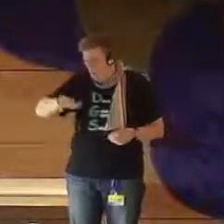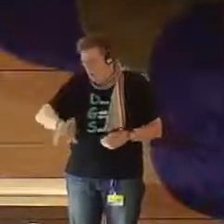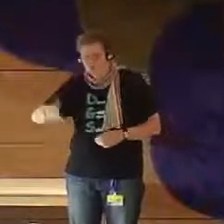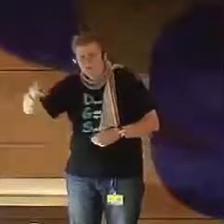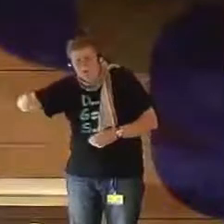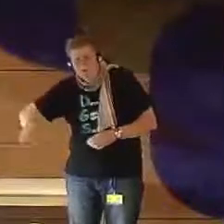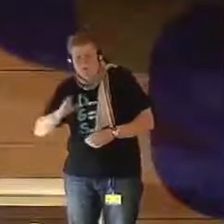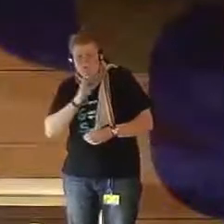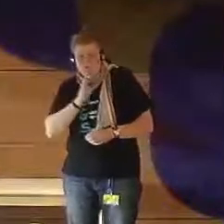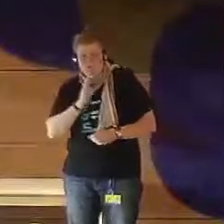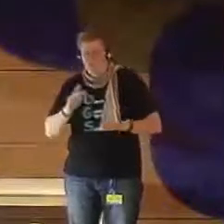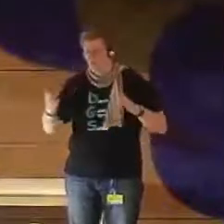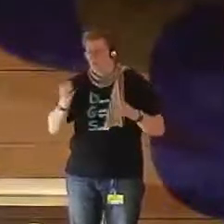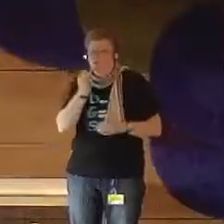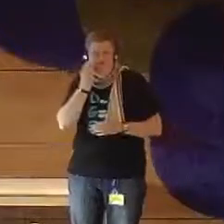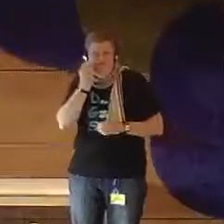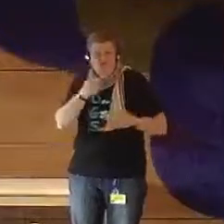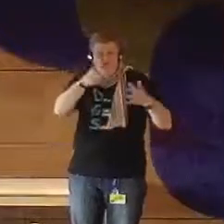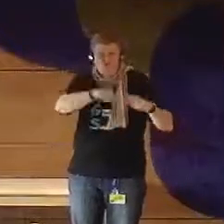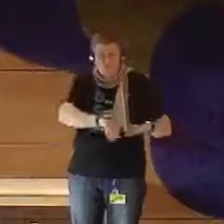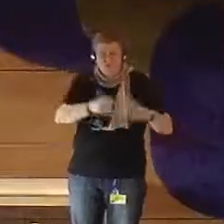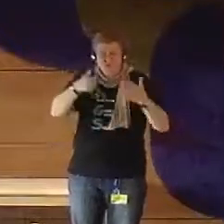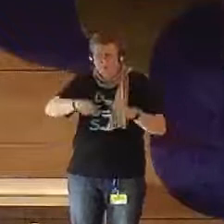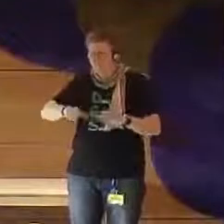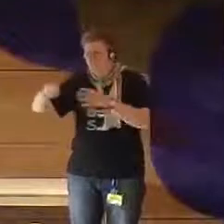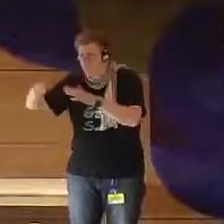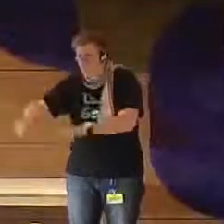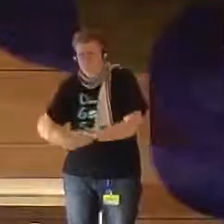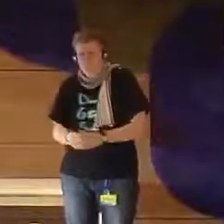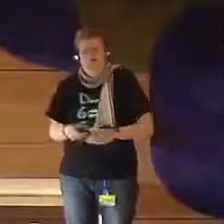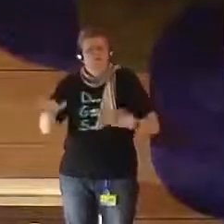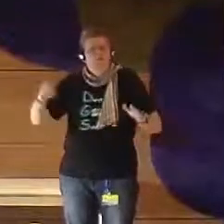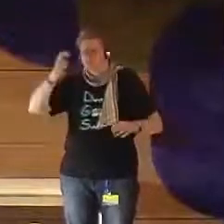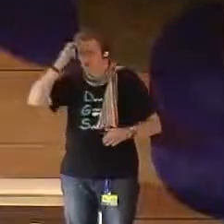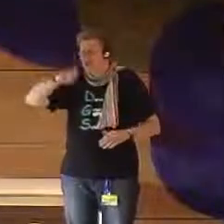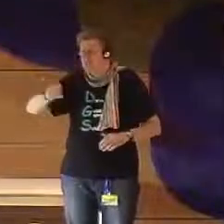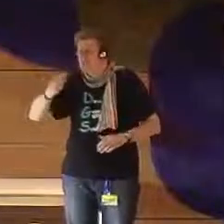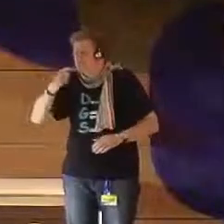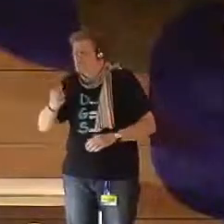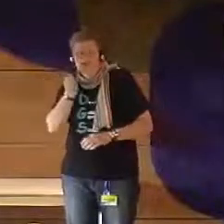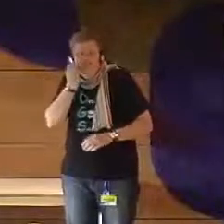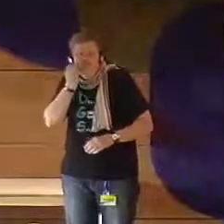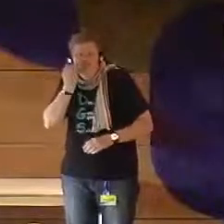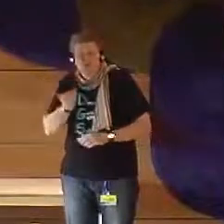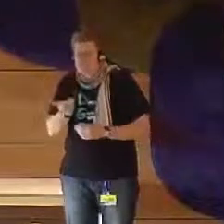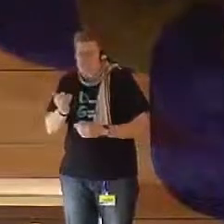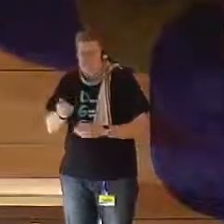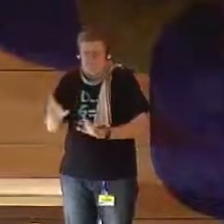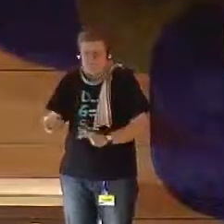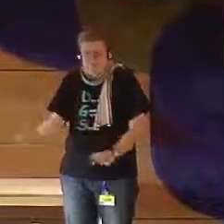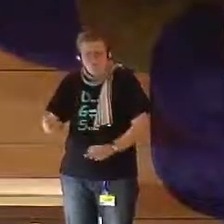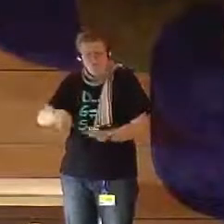probably don't need to have a period. You don't need to have menstruation as long as you have your hormones. So actually you can either